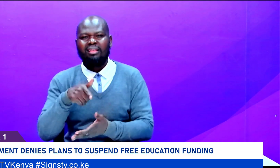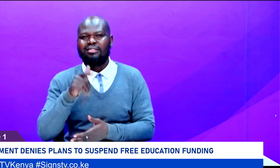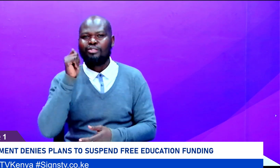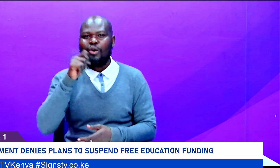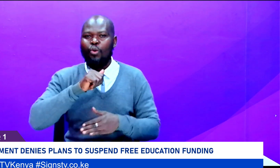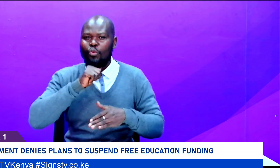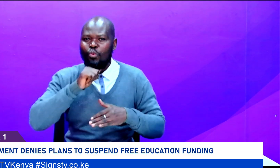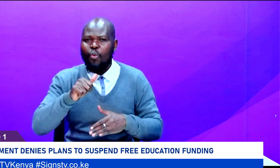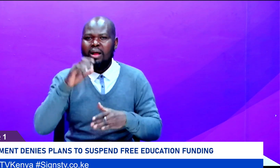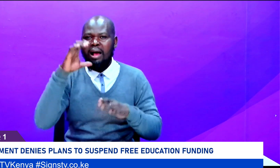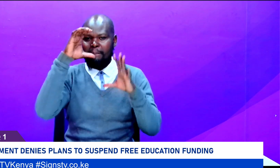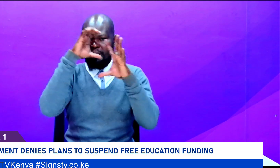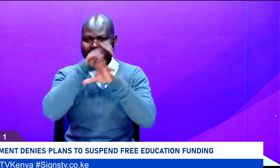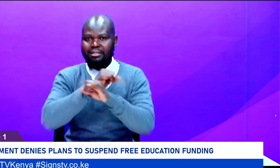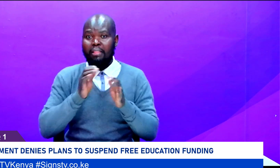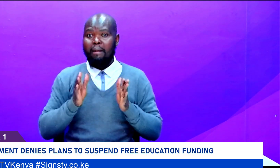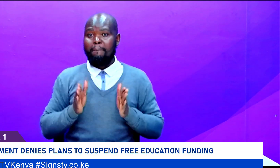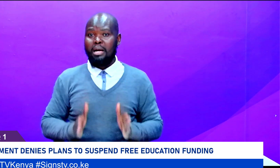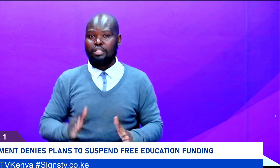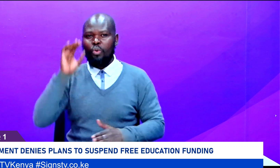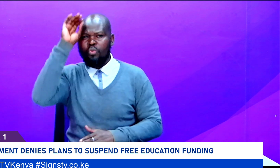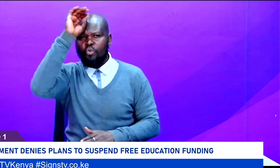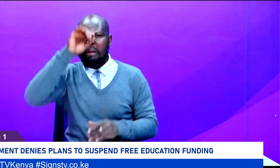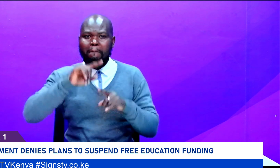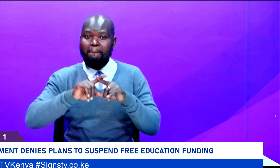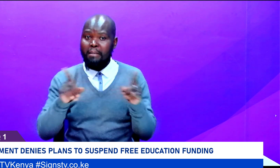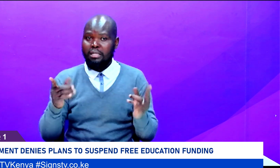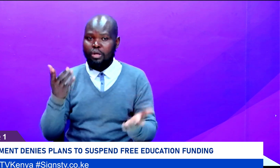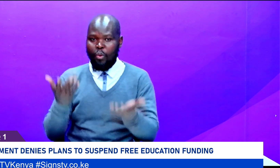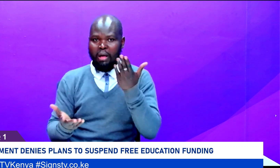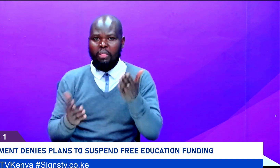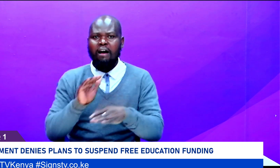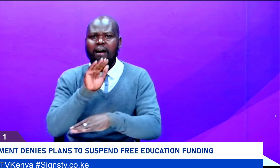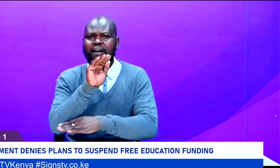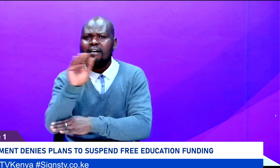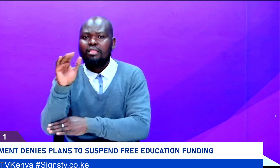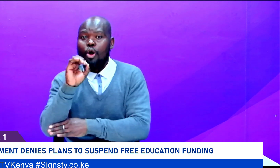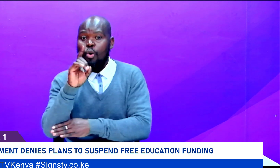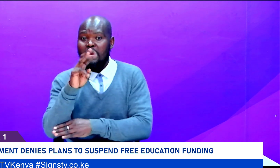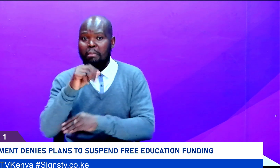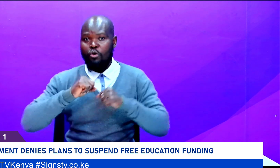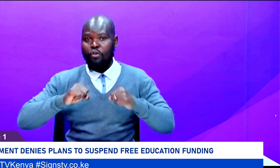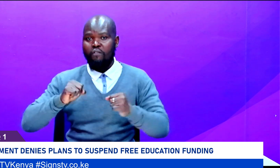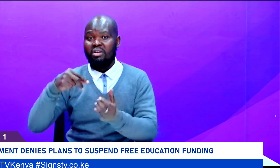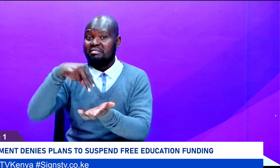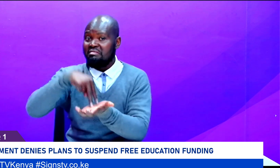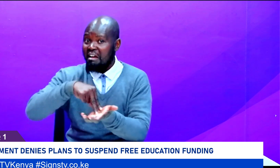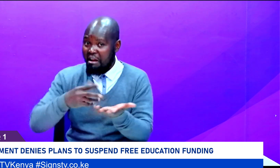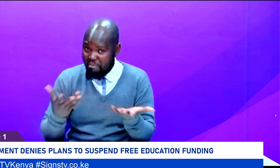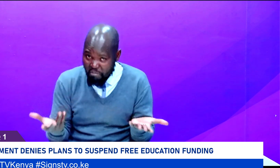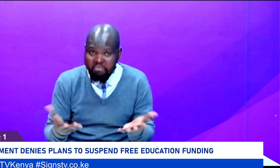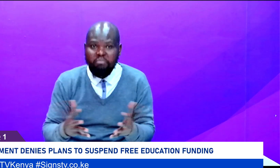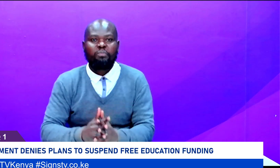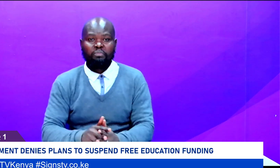Odinga emphasized that Sifuna's recent comments should not be misinterpreted as personal opinions, but